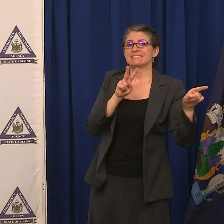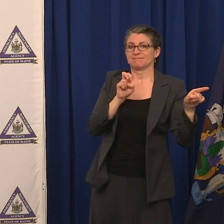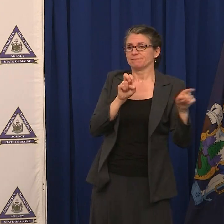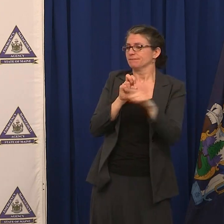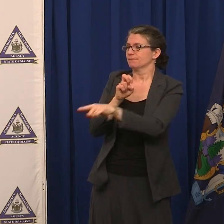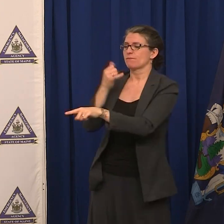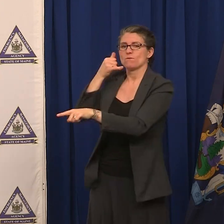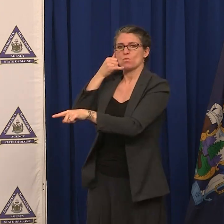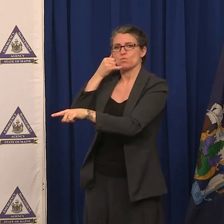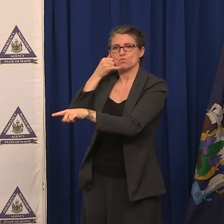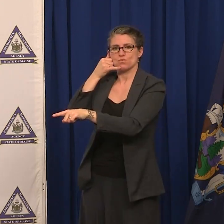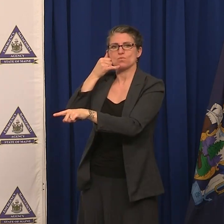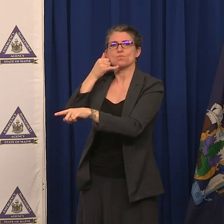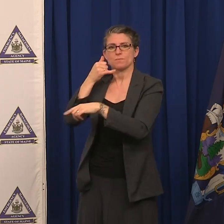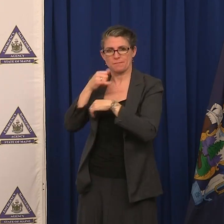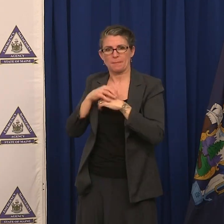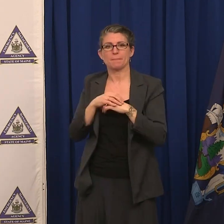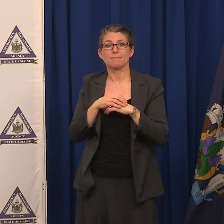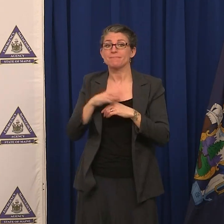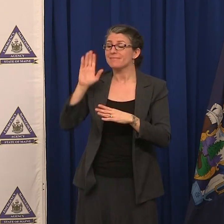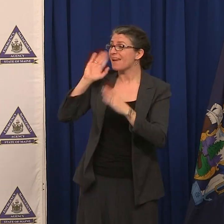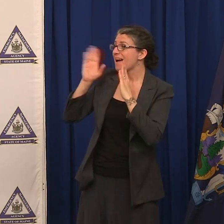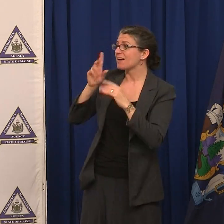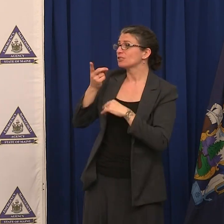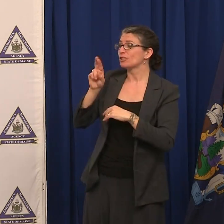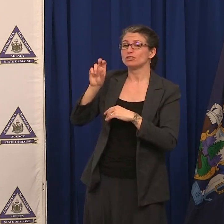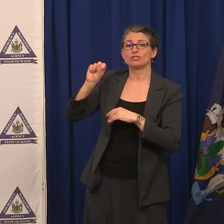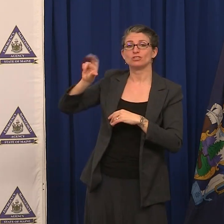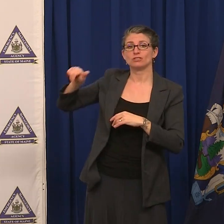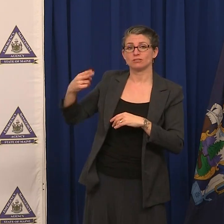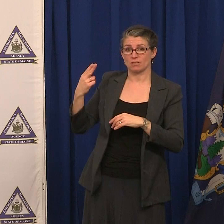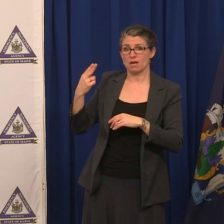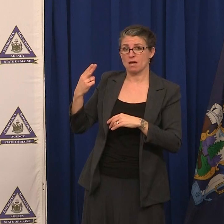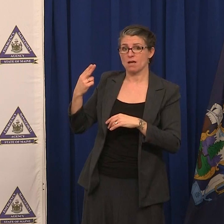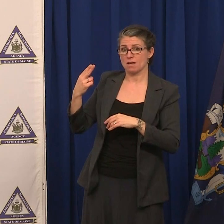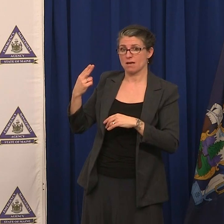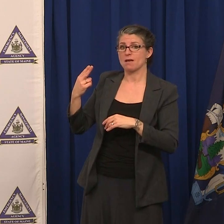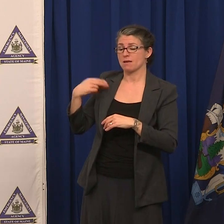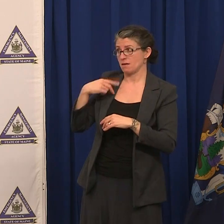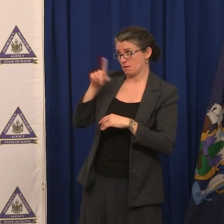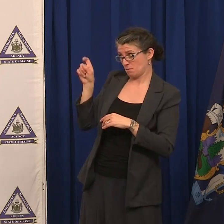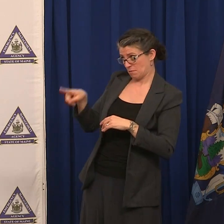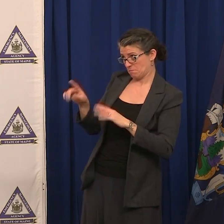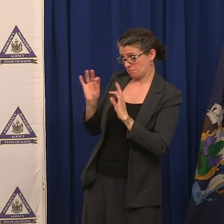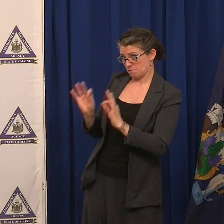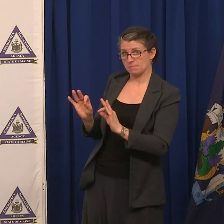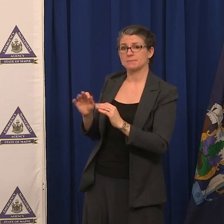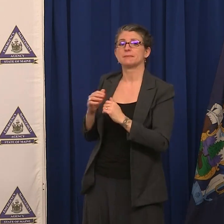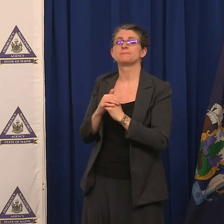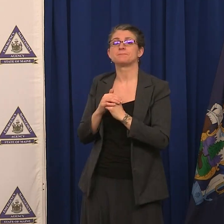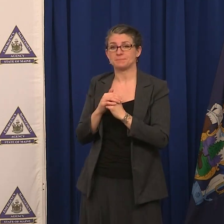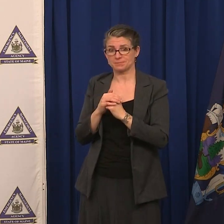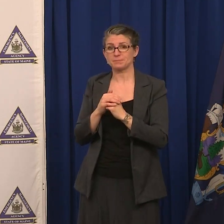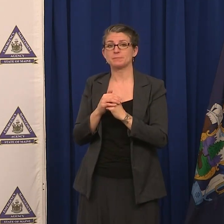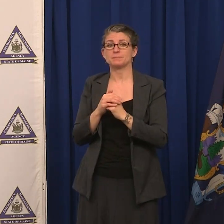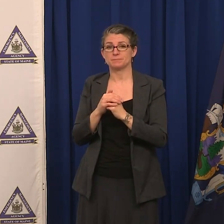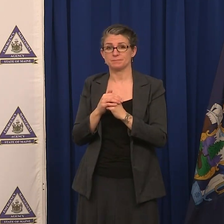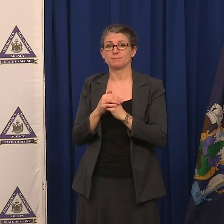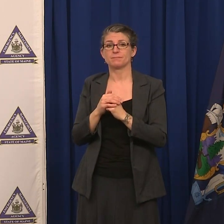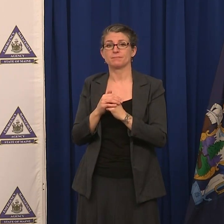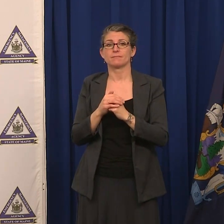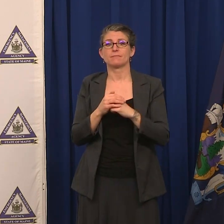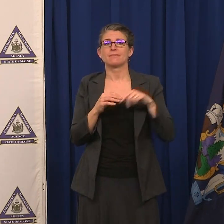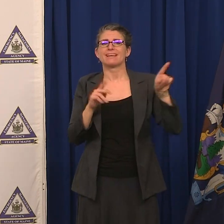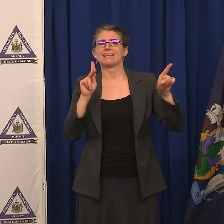Hi, Dr. Shah. Can you hear me? Yes, sir. Okay. So I just want to follow up on Kevin's question on modeling. I mean, there are